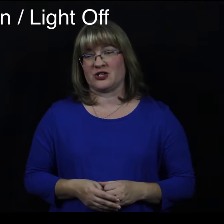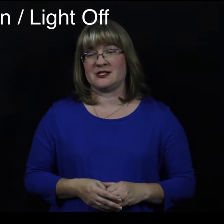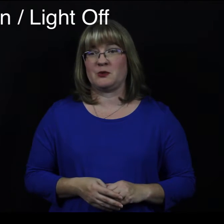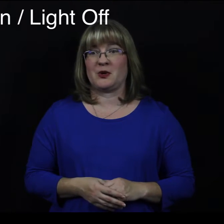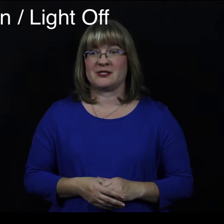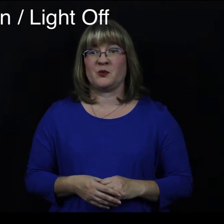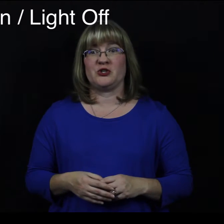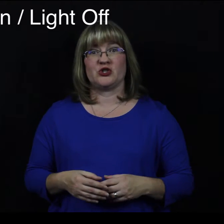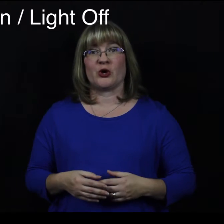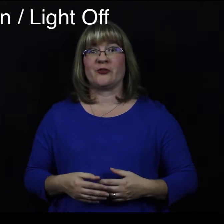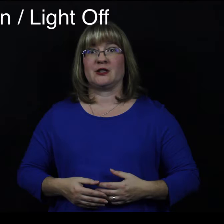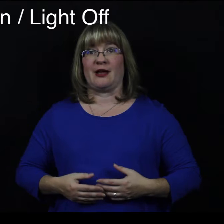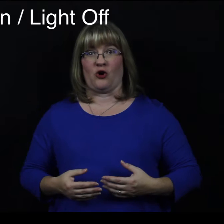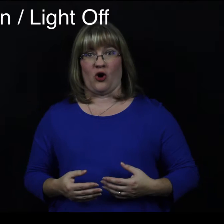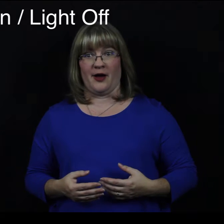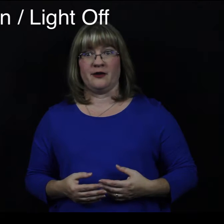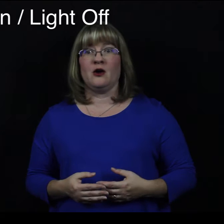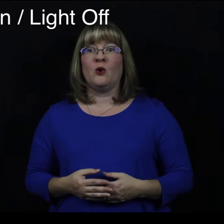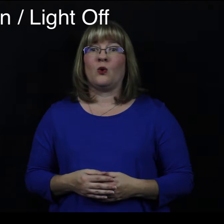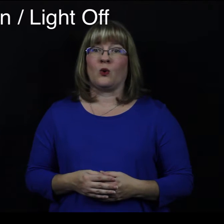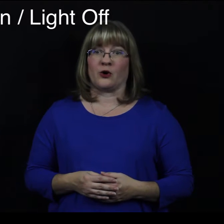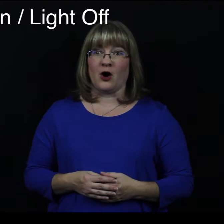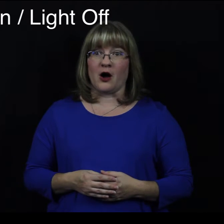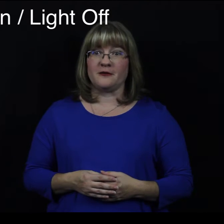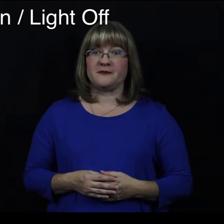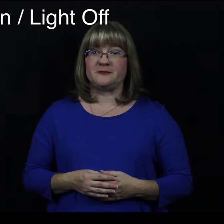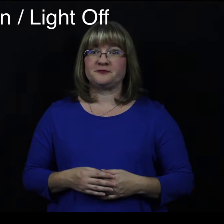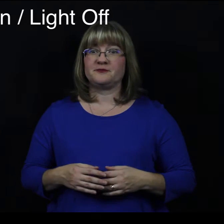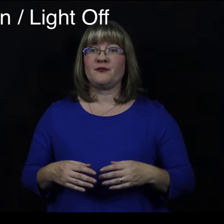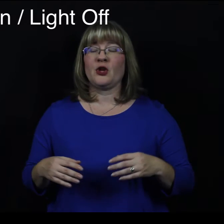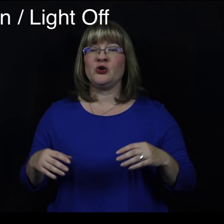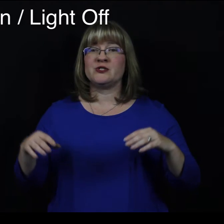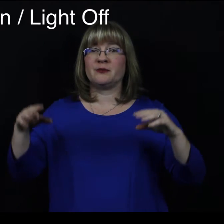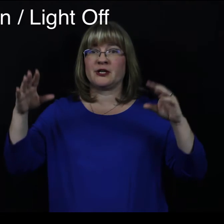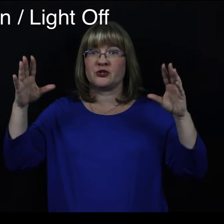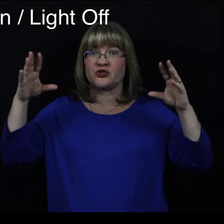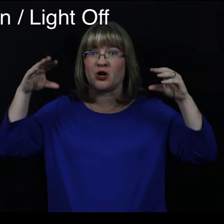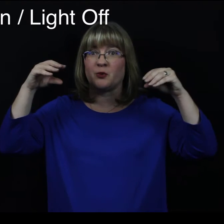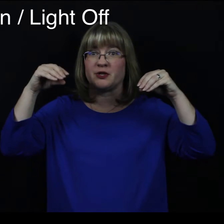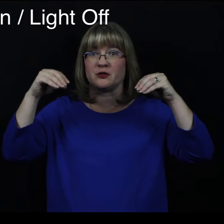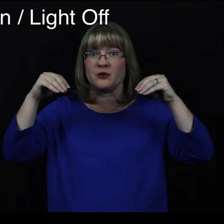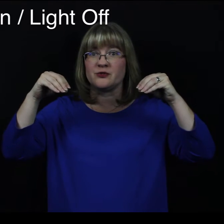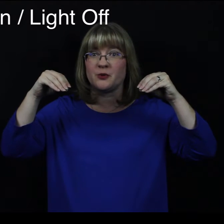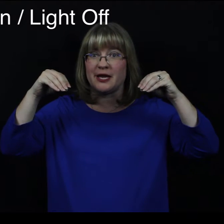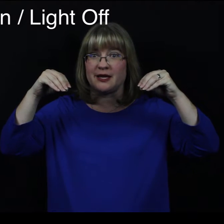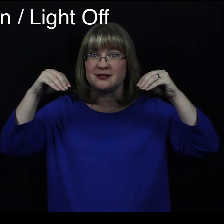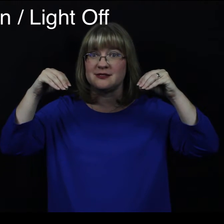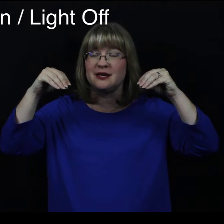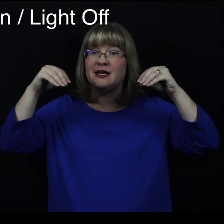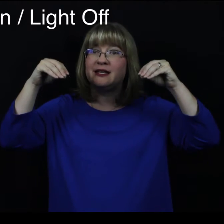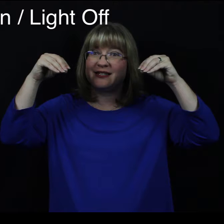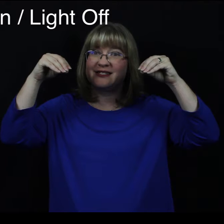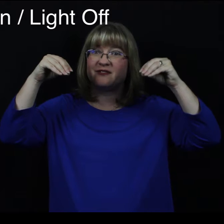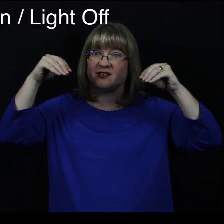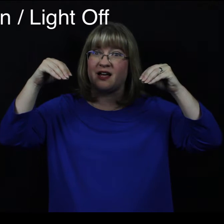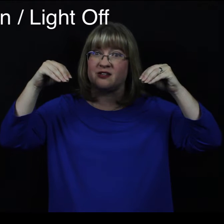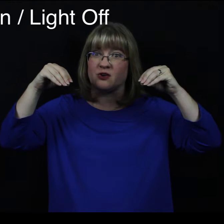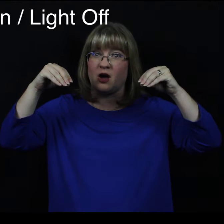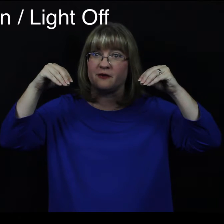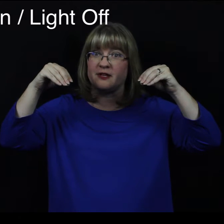directions and we want someone to turn the light on or off, you're simply going to start with the closed O hands. This is if the light is off, and if